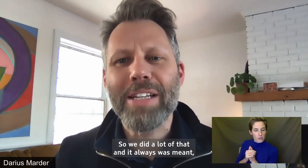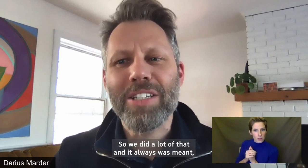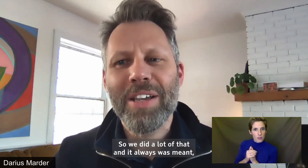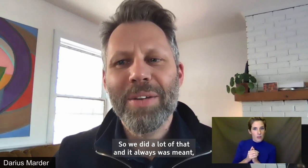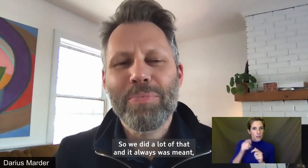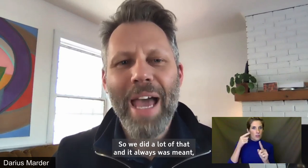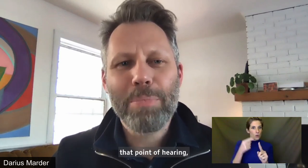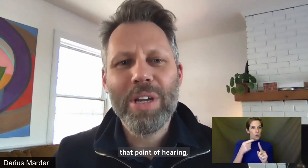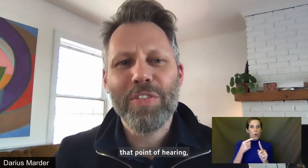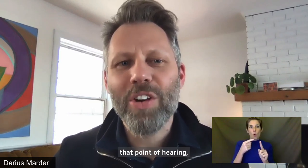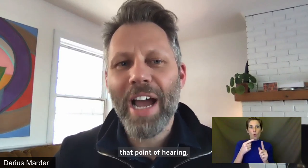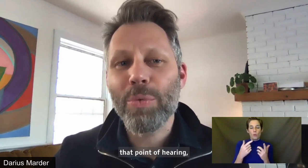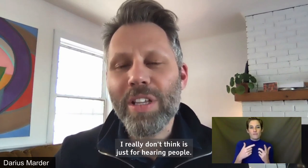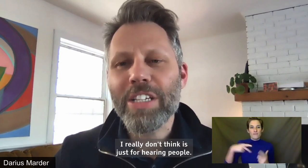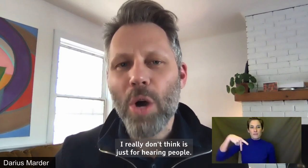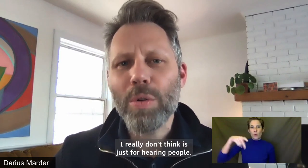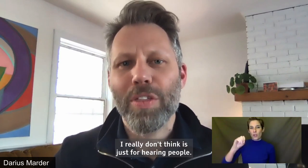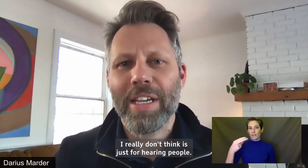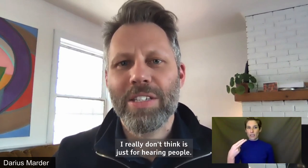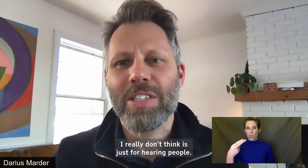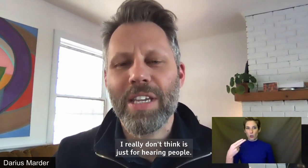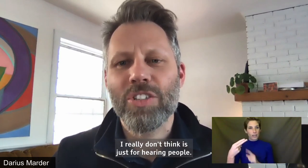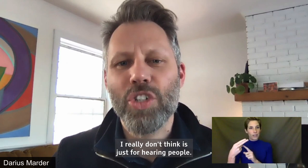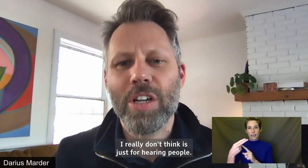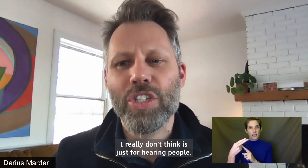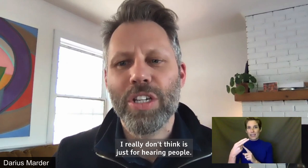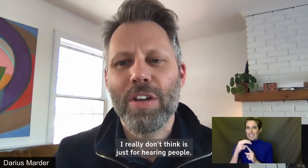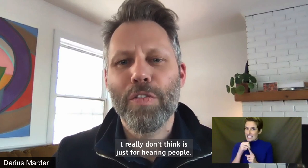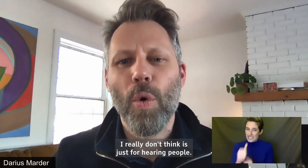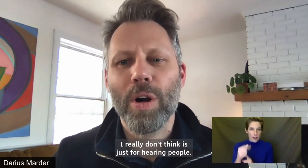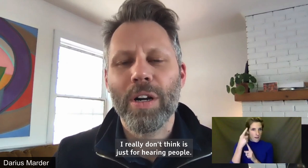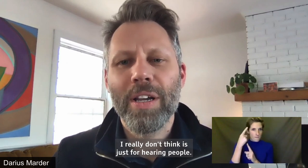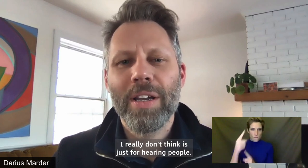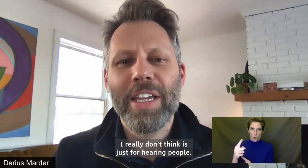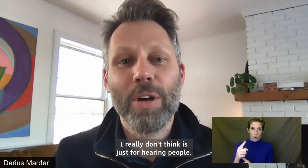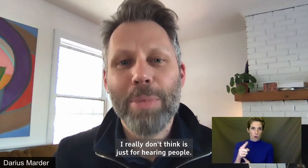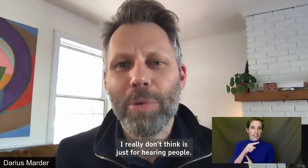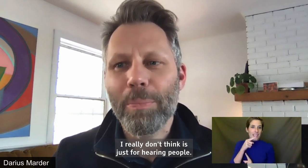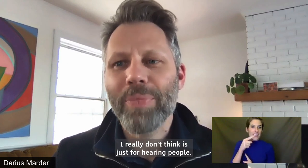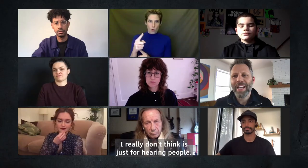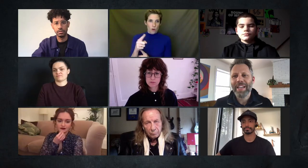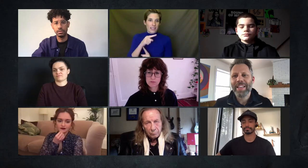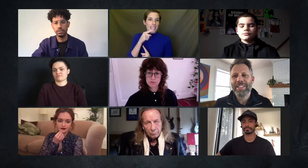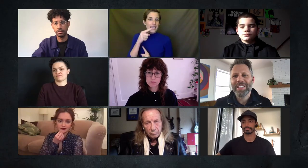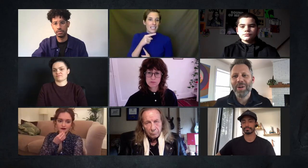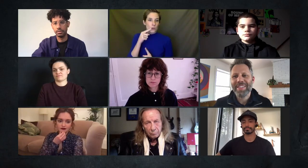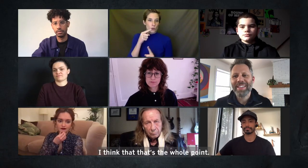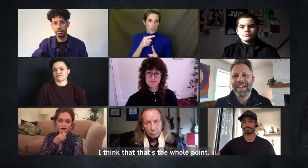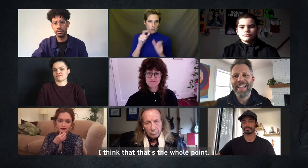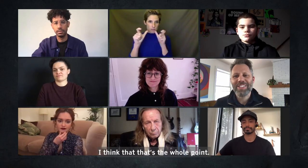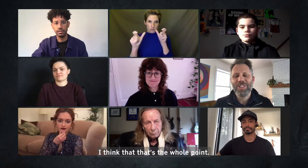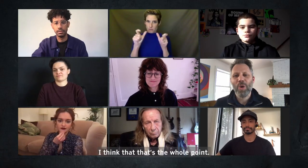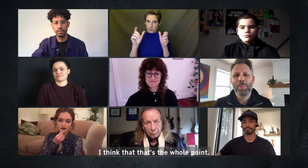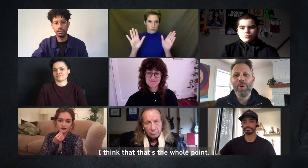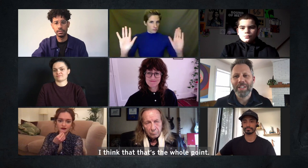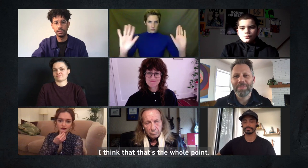was meant, that point of hearing, I really don't think is just for hearing people. I think